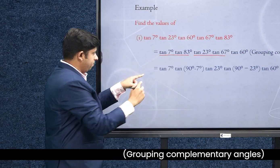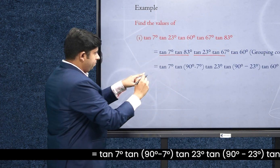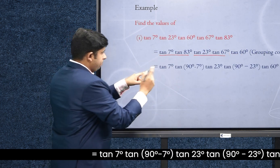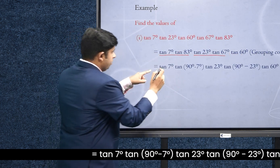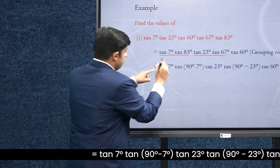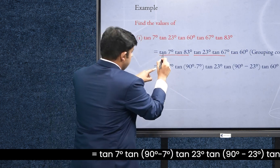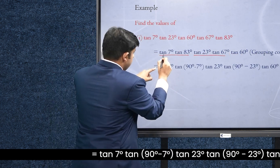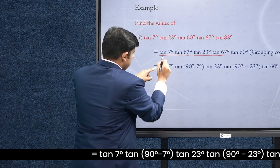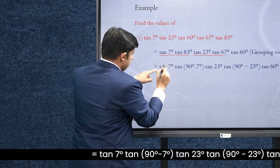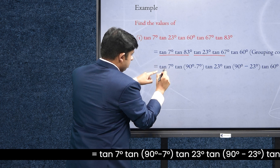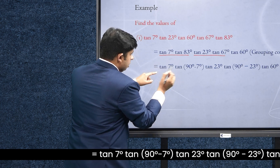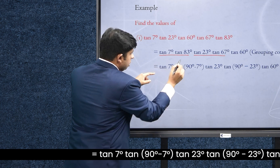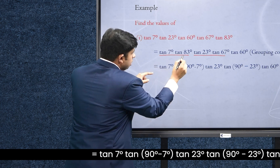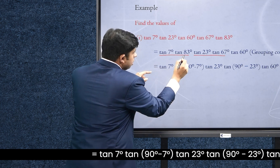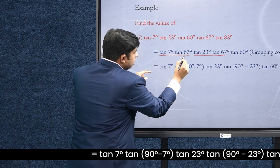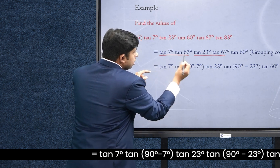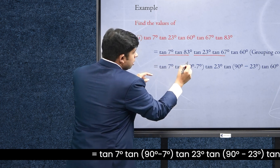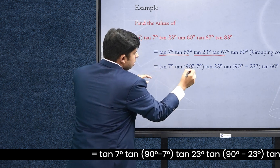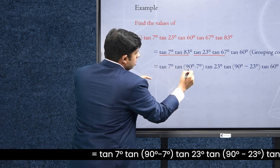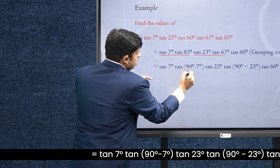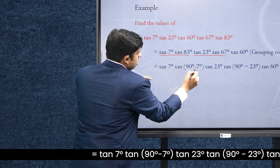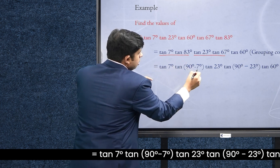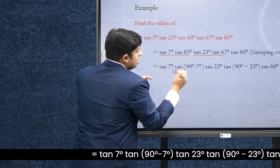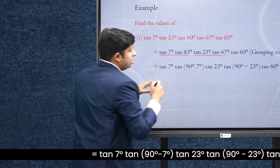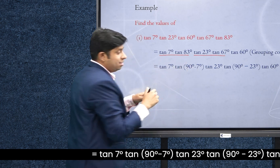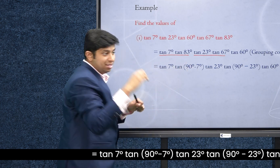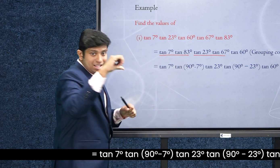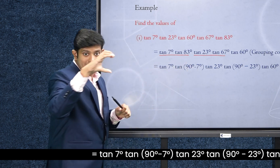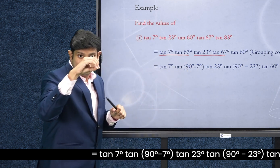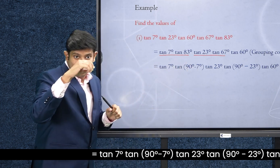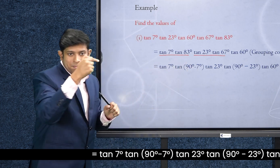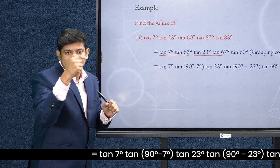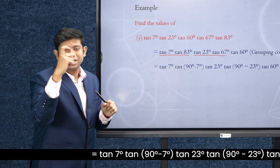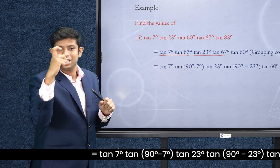That is equal to tan 7 degrees into tan 90 degrees minus 7 degrees